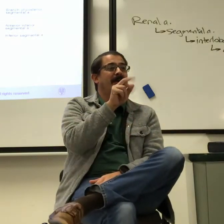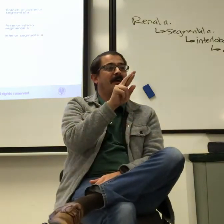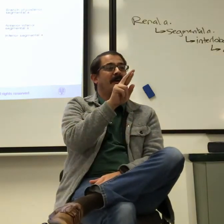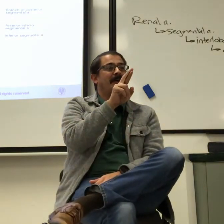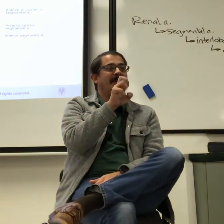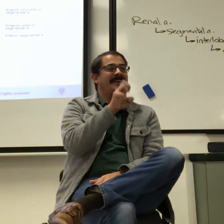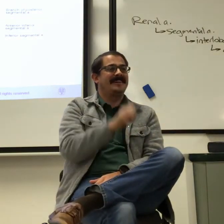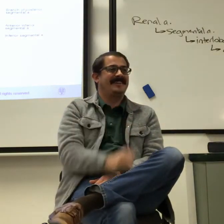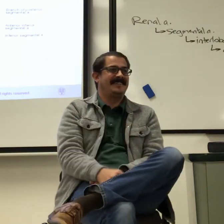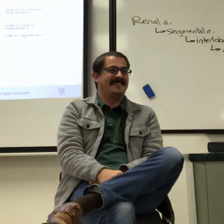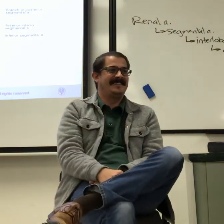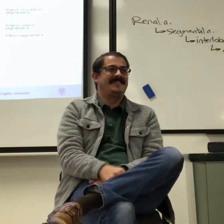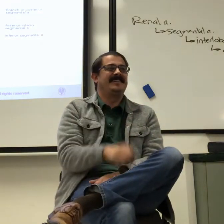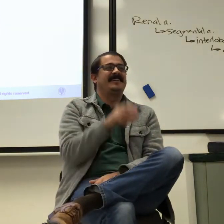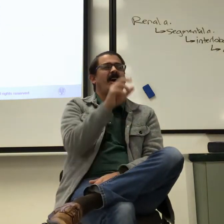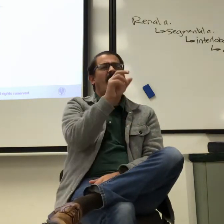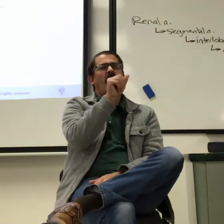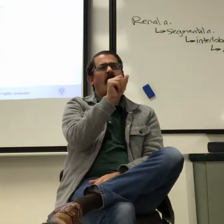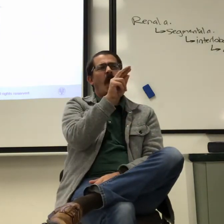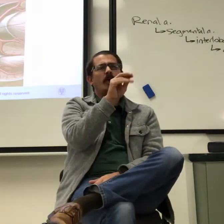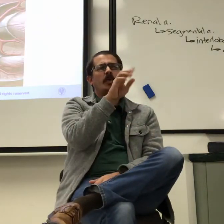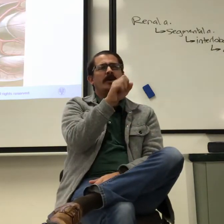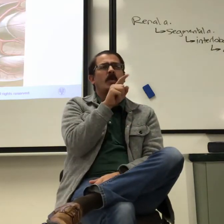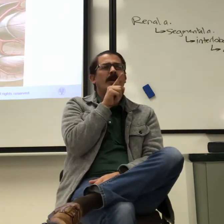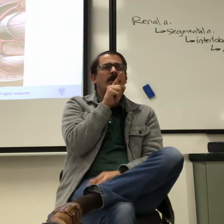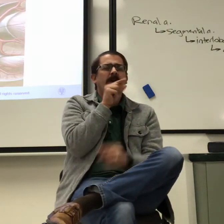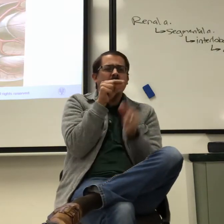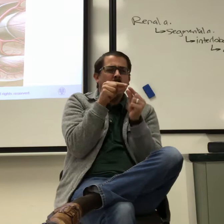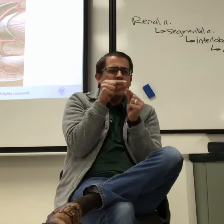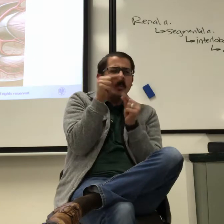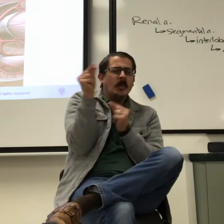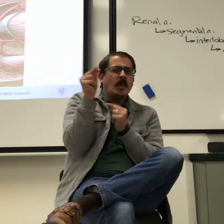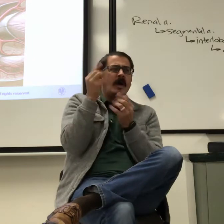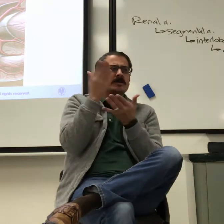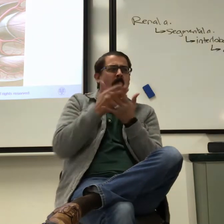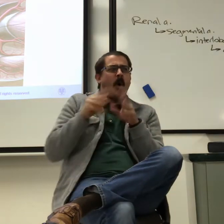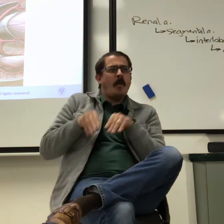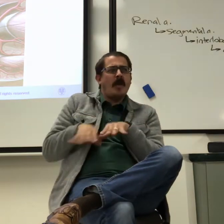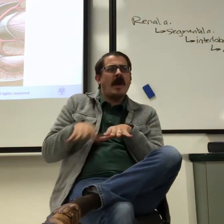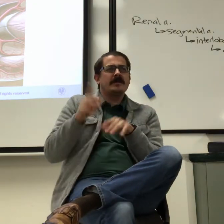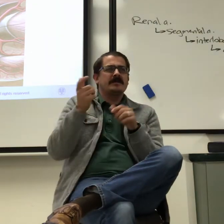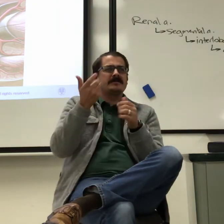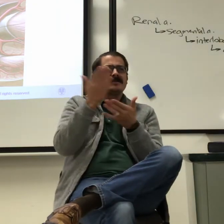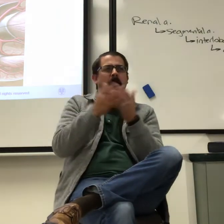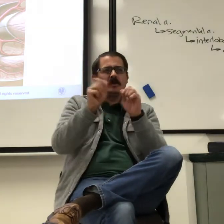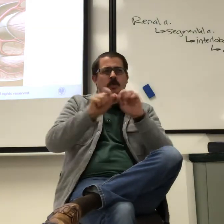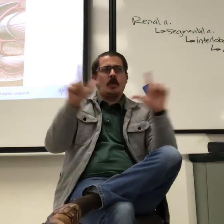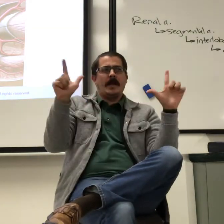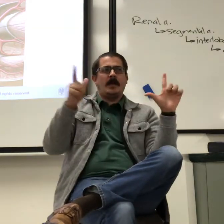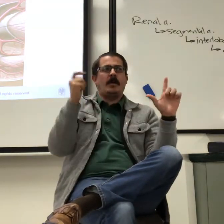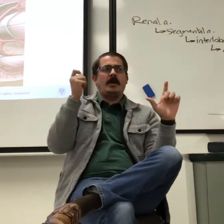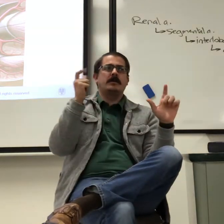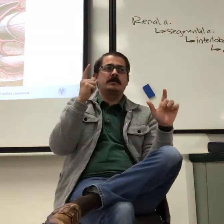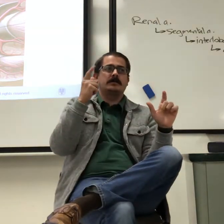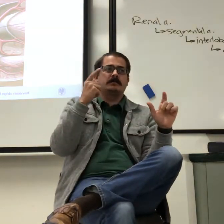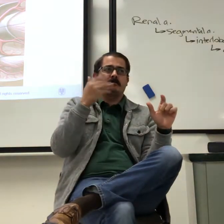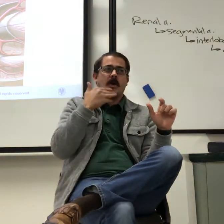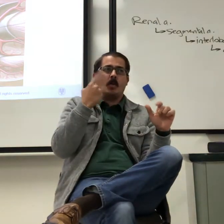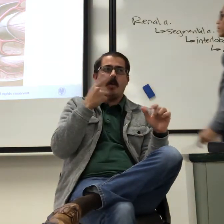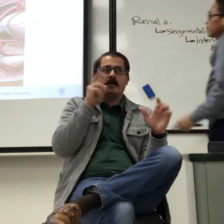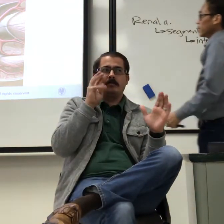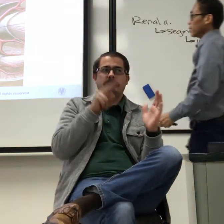Arcuate arteries have these tiny little branches, and so I kind of did some zoom-ins here. Like this is a pretty good one to look